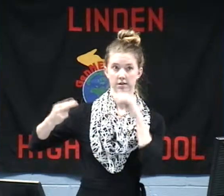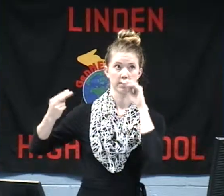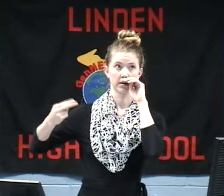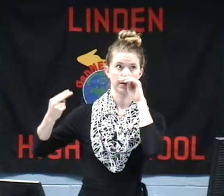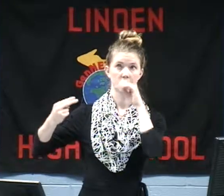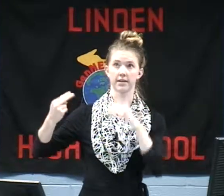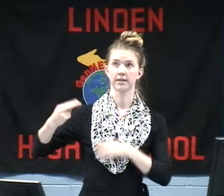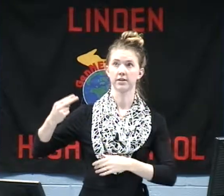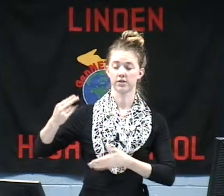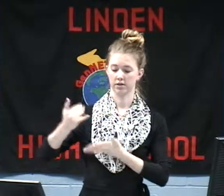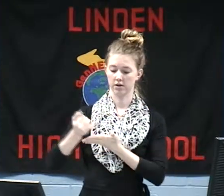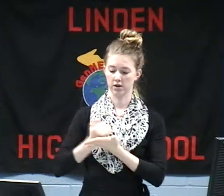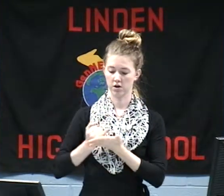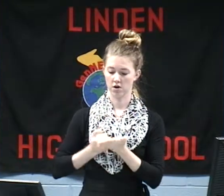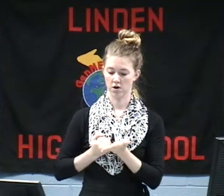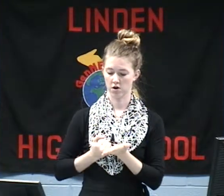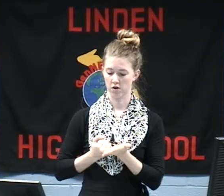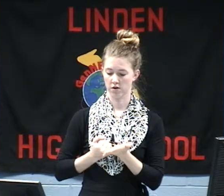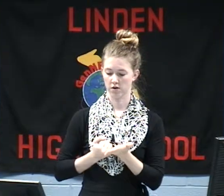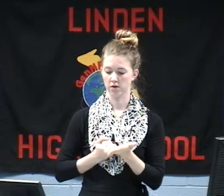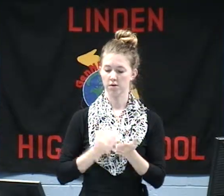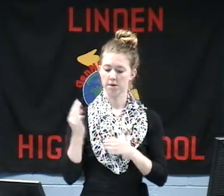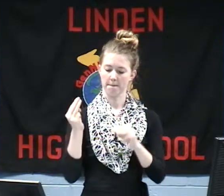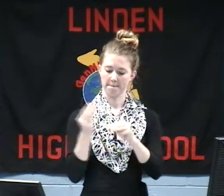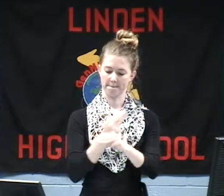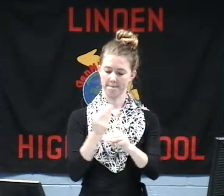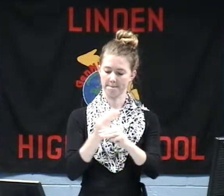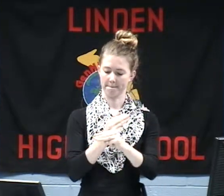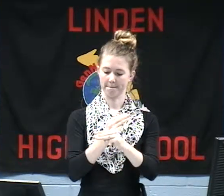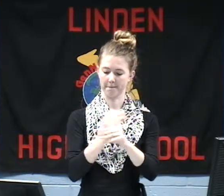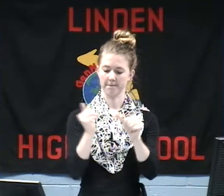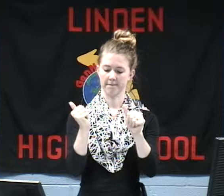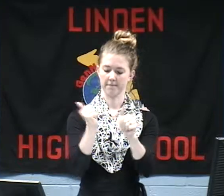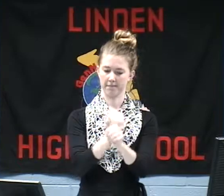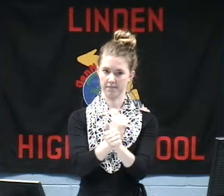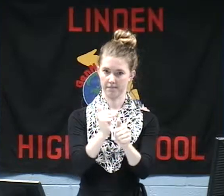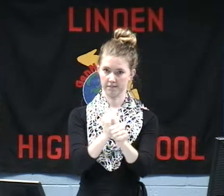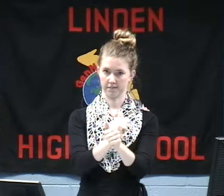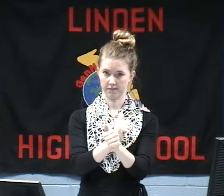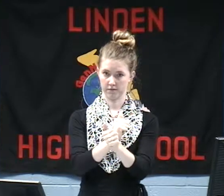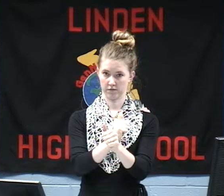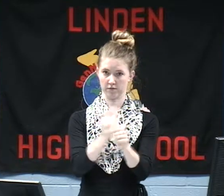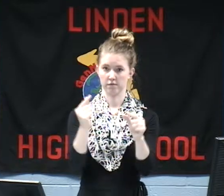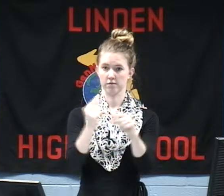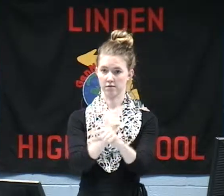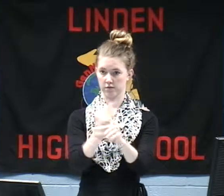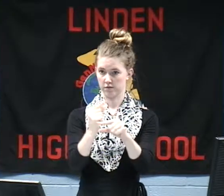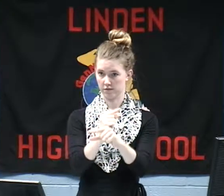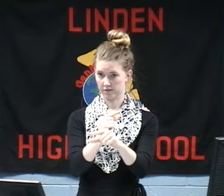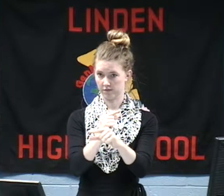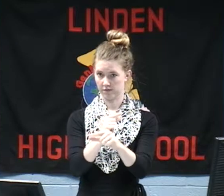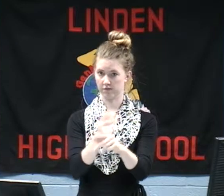class, history, art, math, algebra,